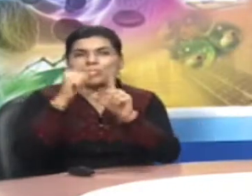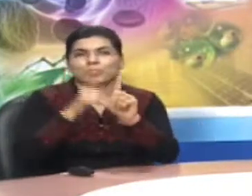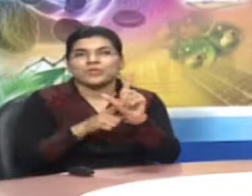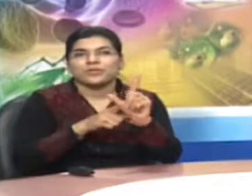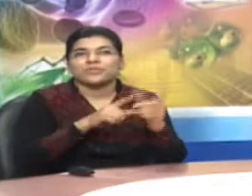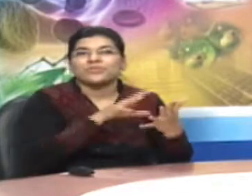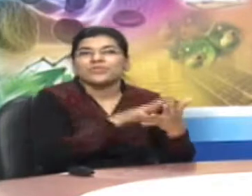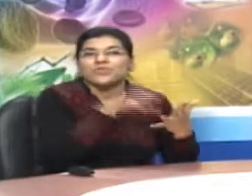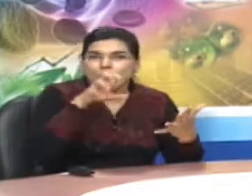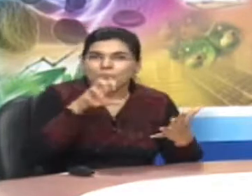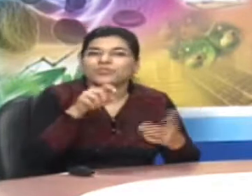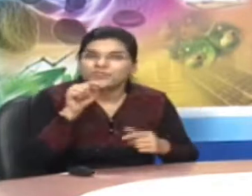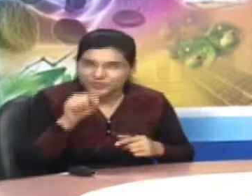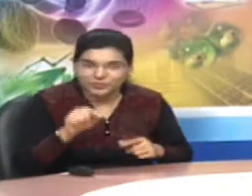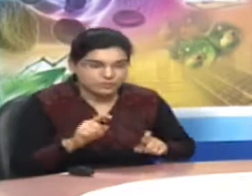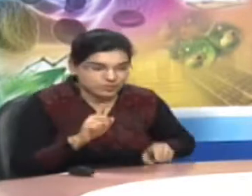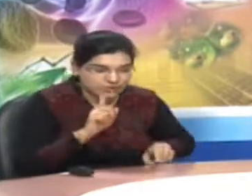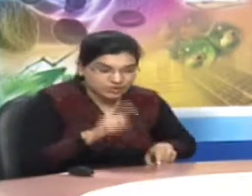Where you can copy.